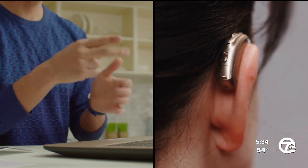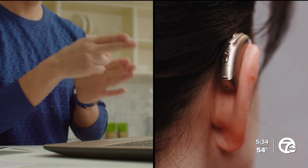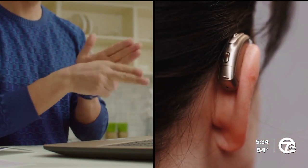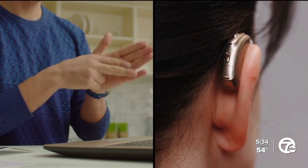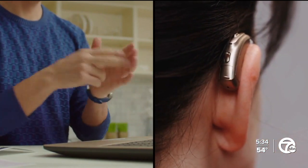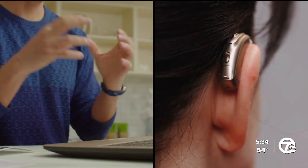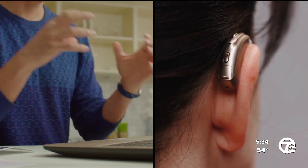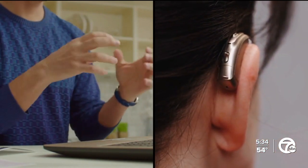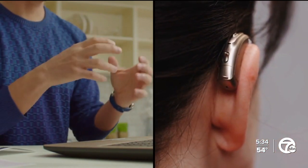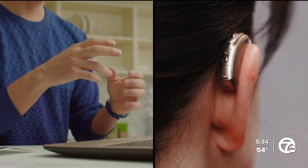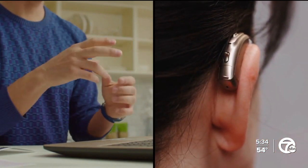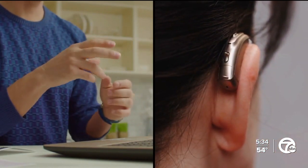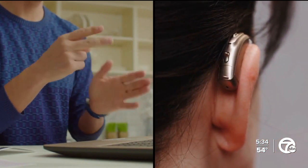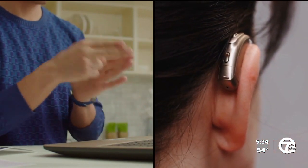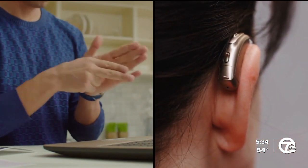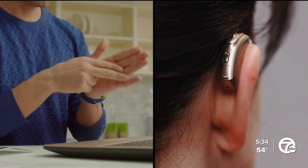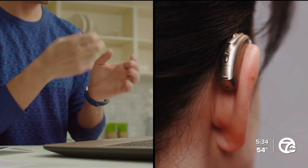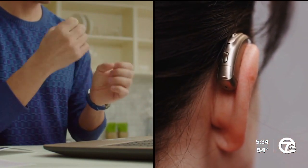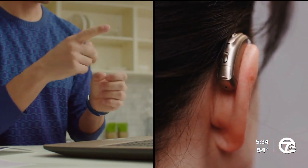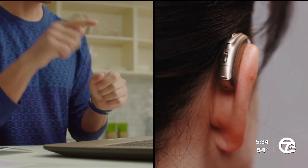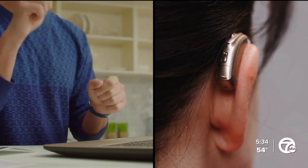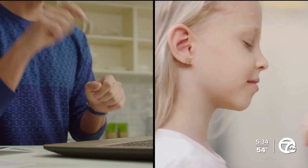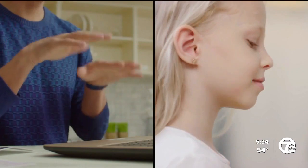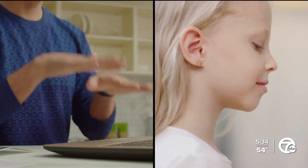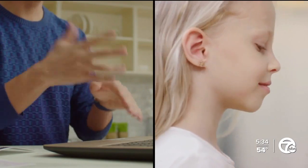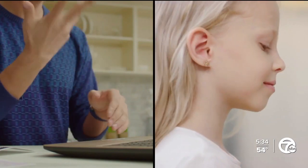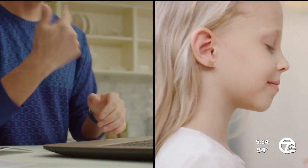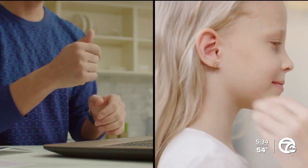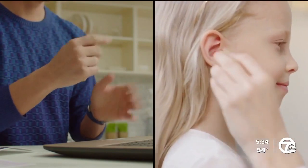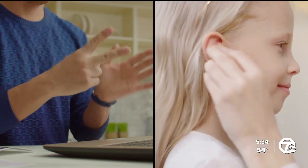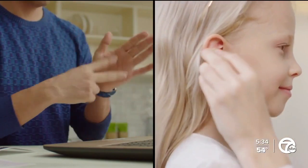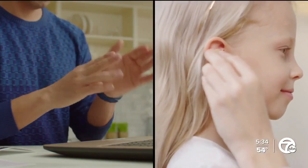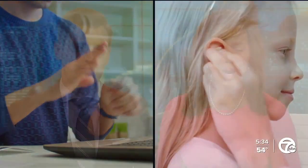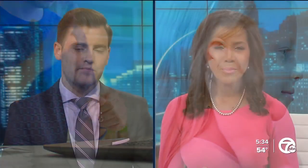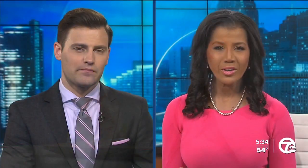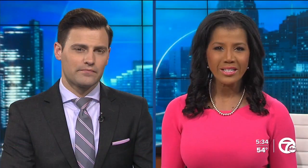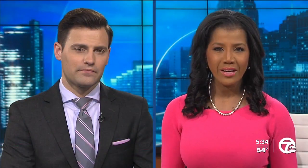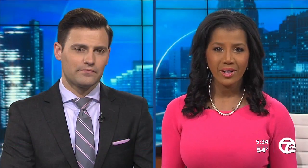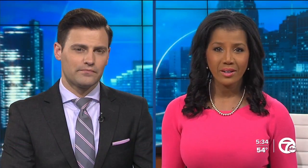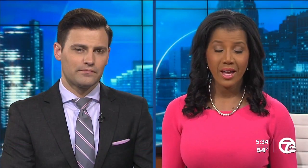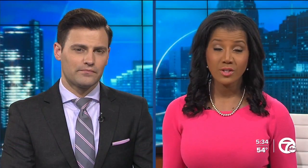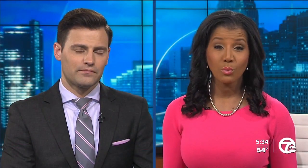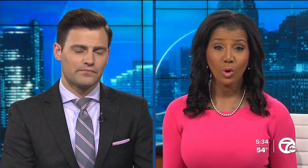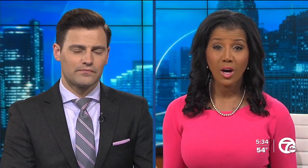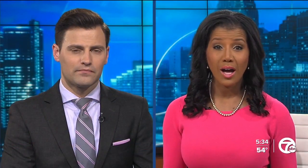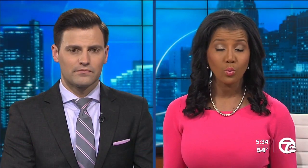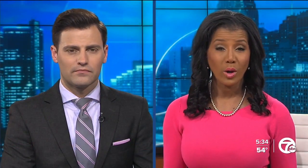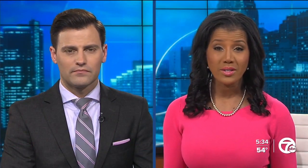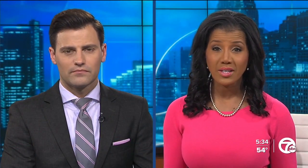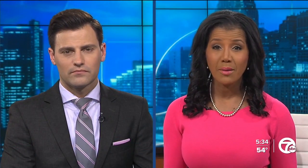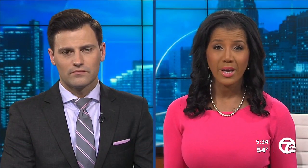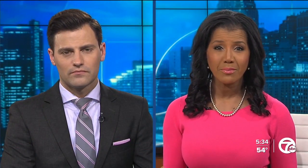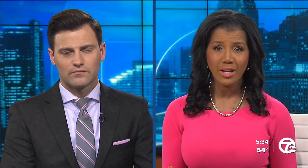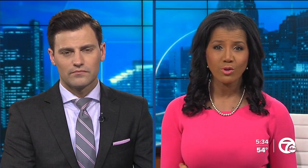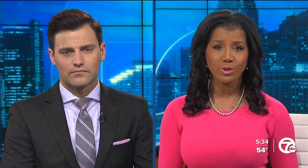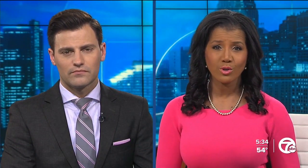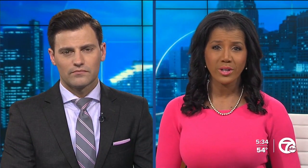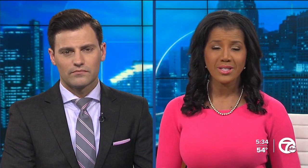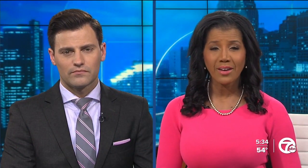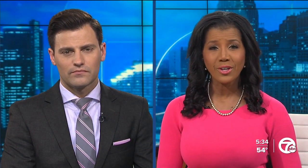into kindergarten are lagging behind their peers. 7 Action News reporter Amira David has more on what some in Metro Detroit's deaf